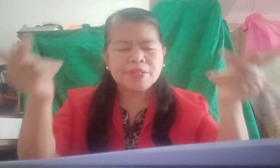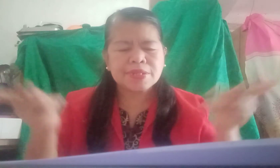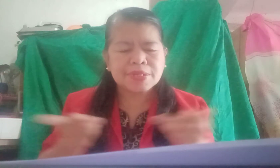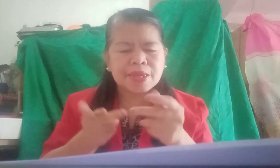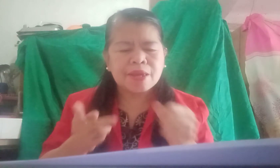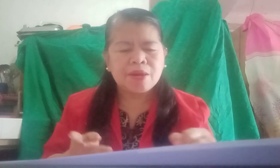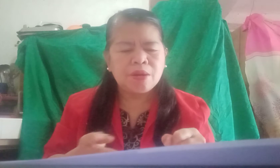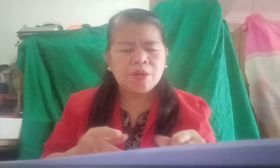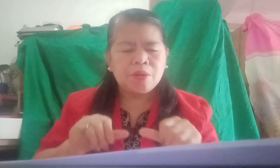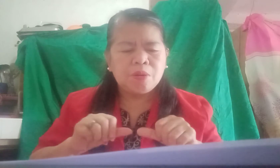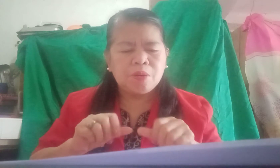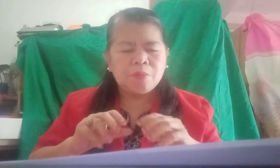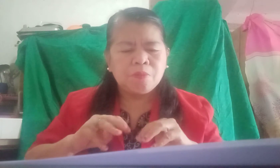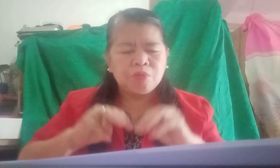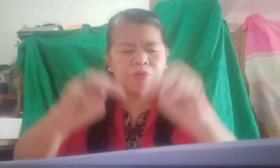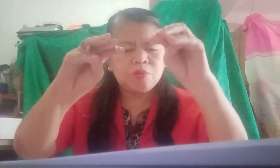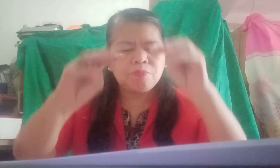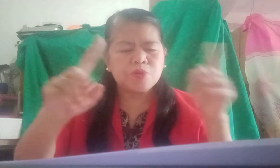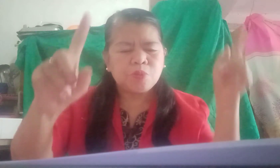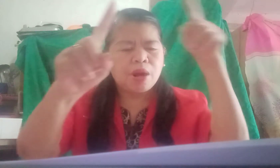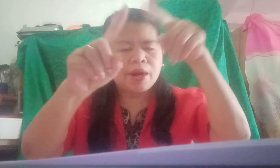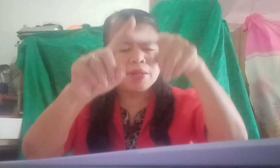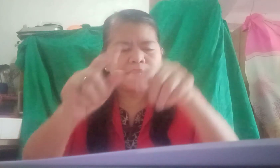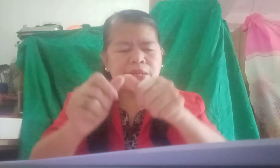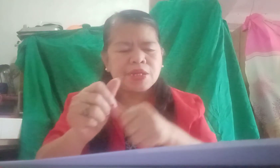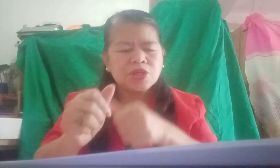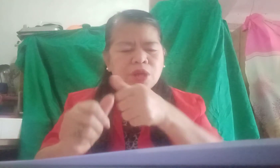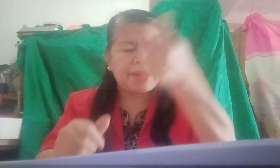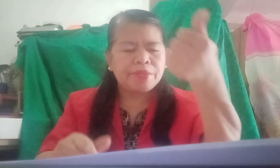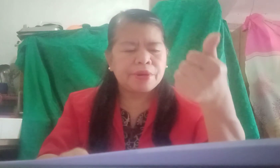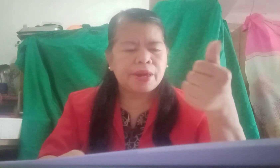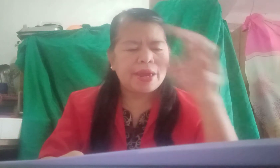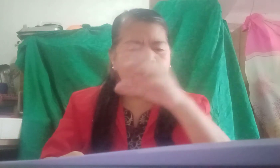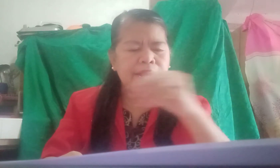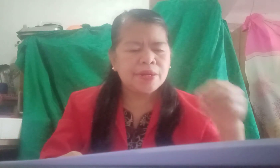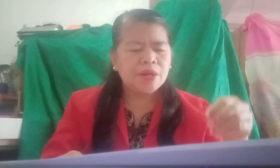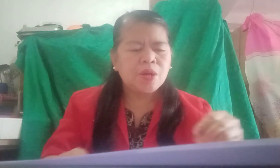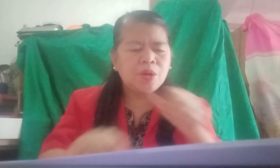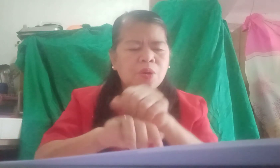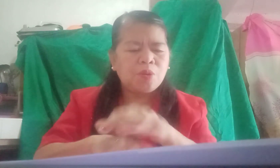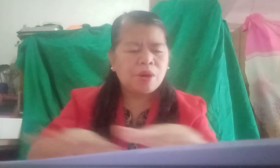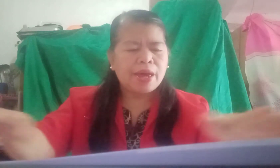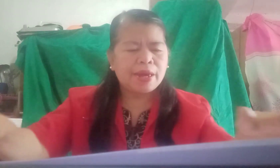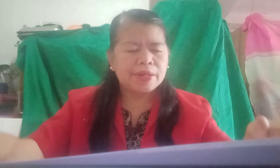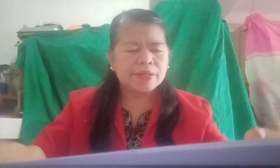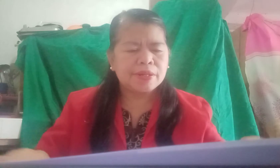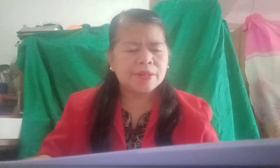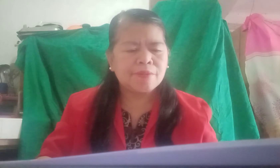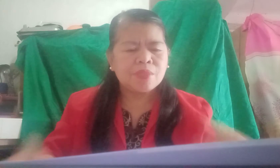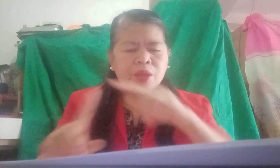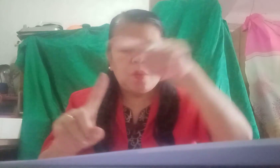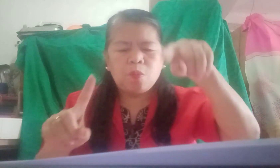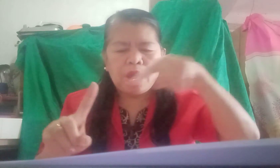plates move towards each other and collide.